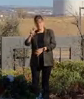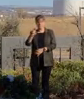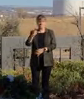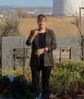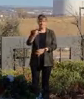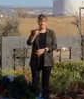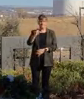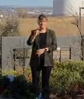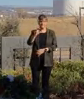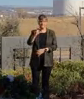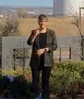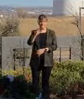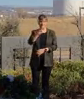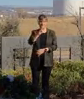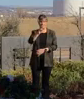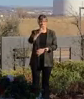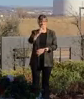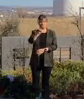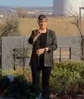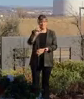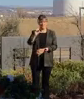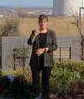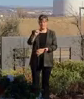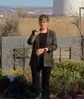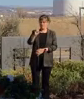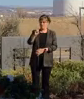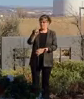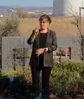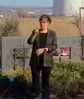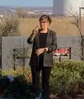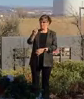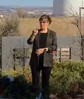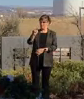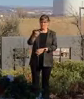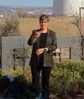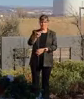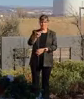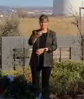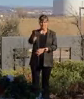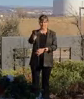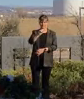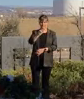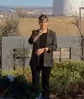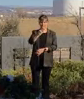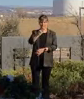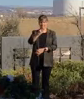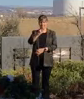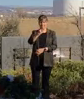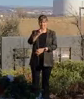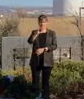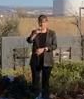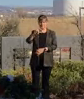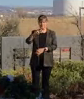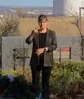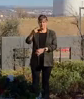Staff Sergeant Brian Stewart, First Lieutenant Patrick Hart,